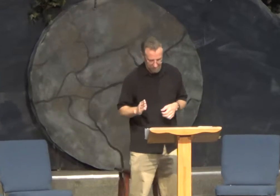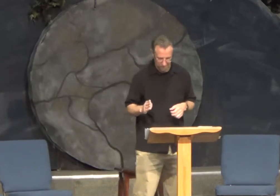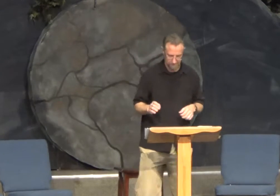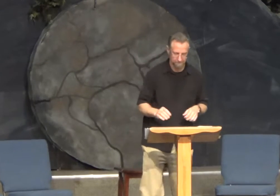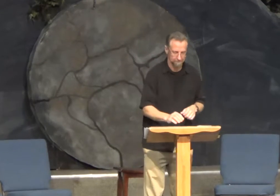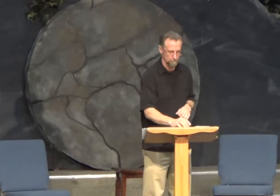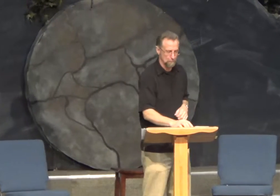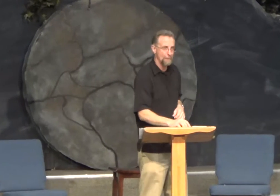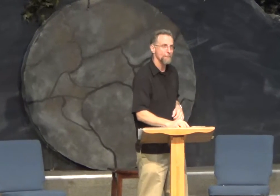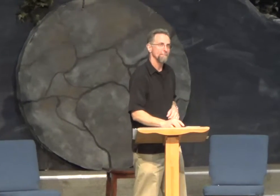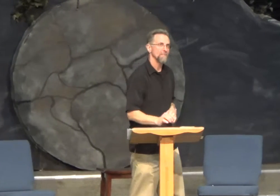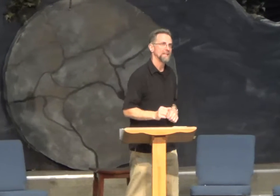They did not serve God at all.